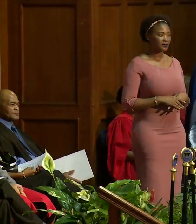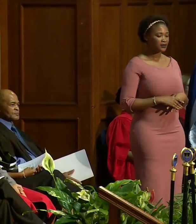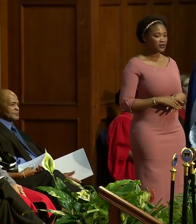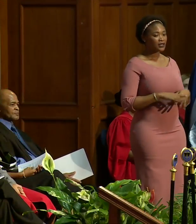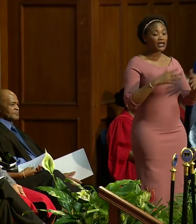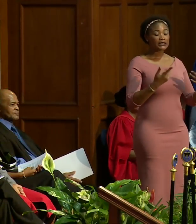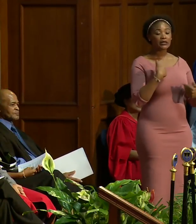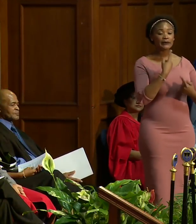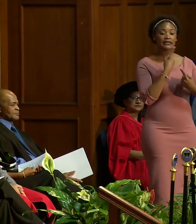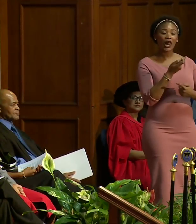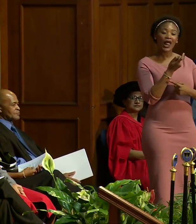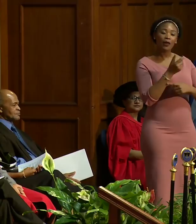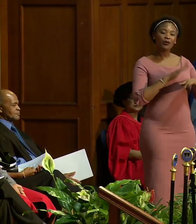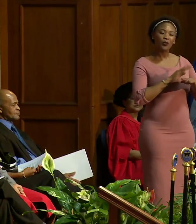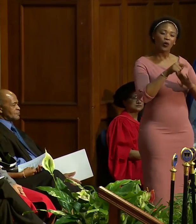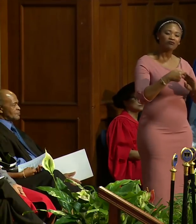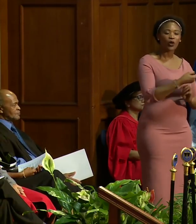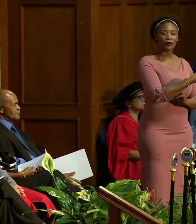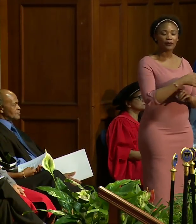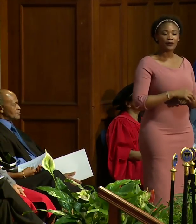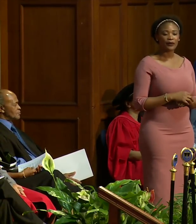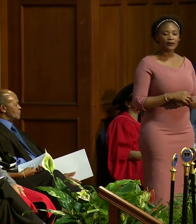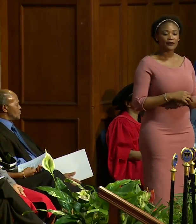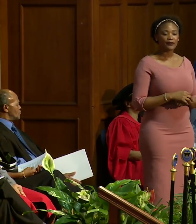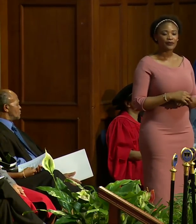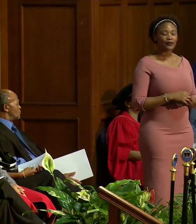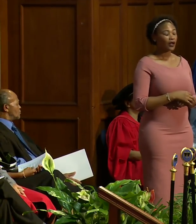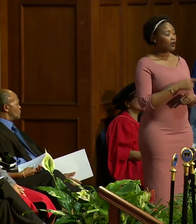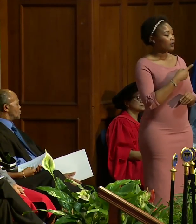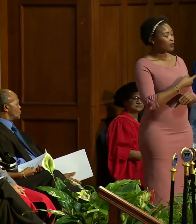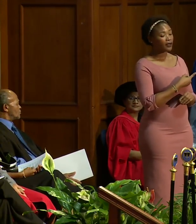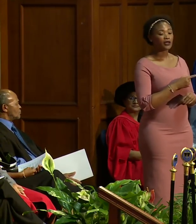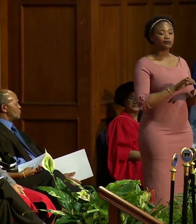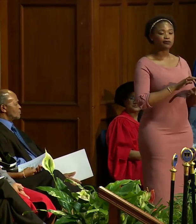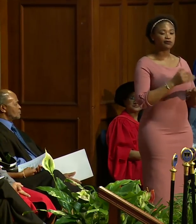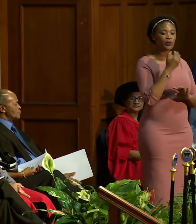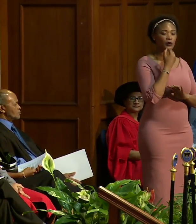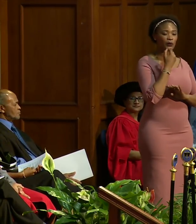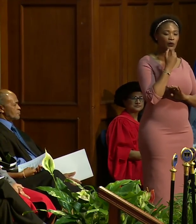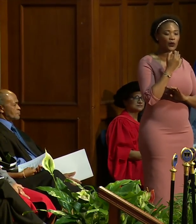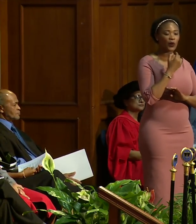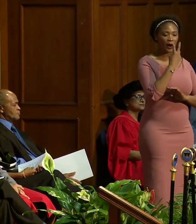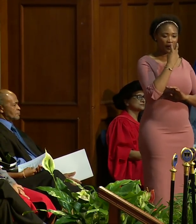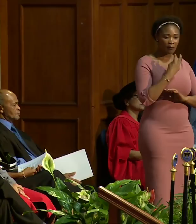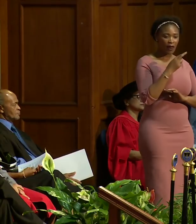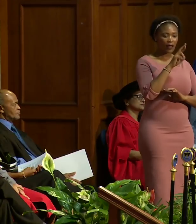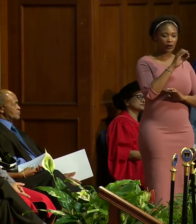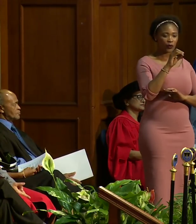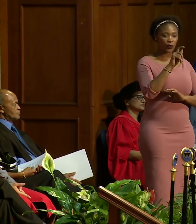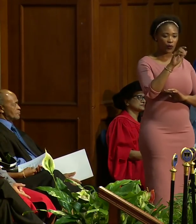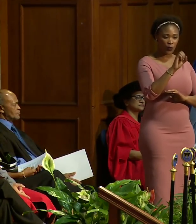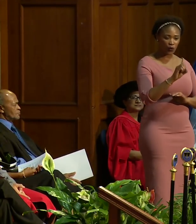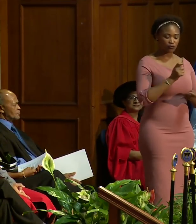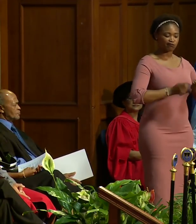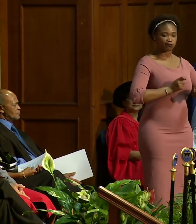So I'm going to tell you a little bit more about them. The procession was led by Sky Dladla and Black Roots Marimbas. They're an